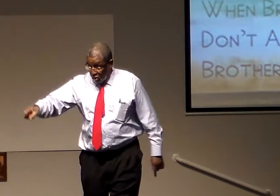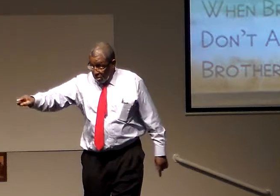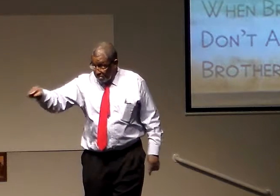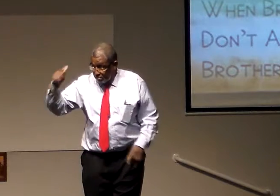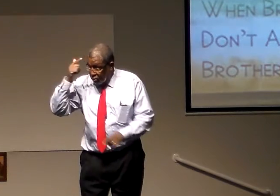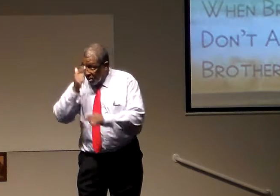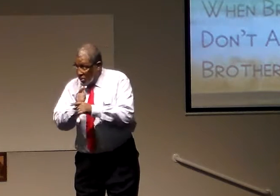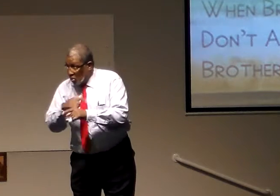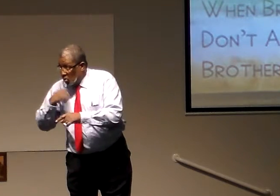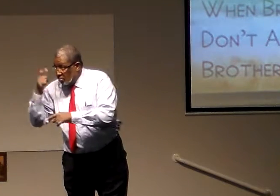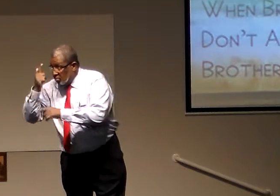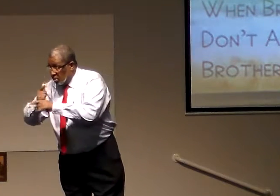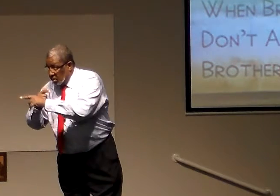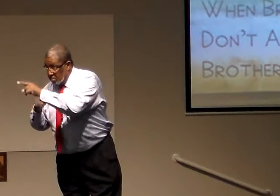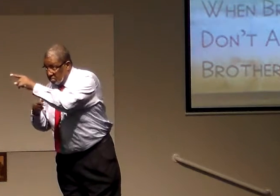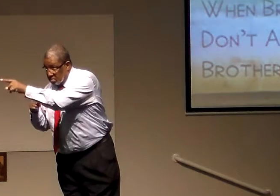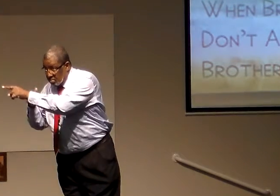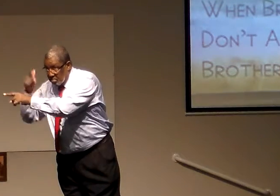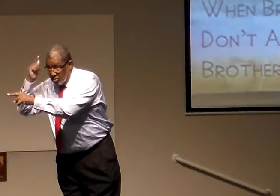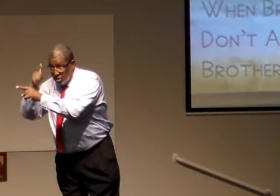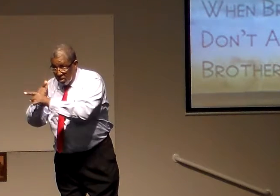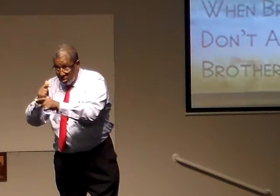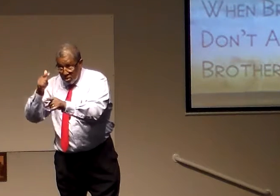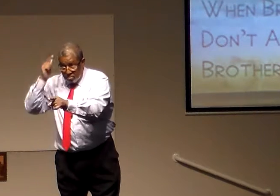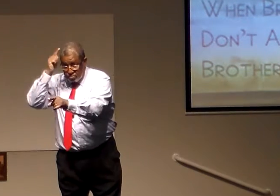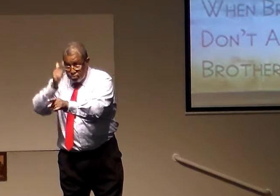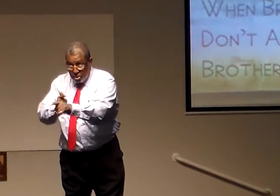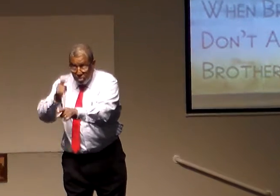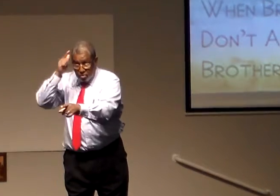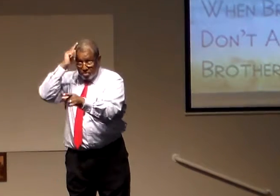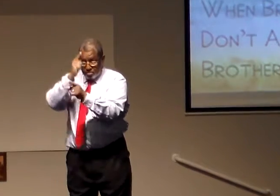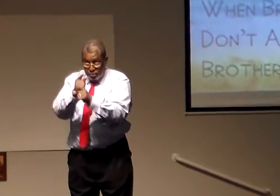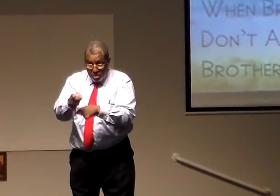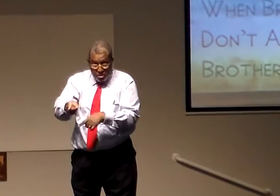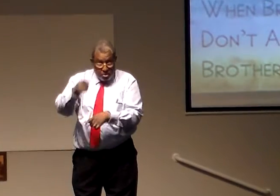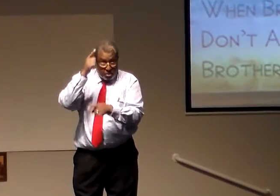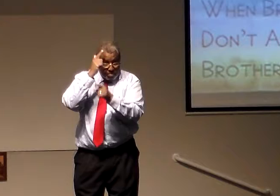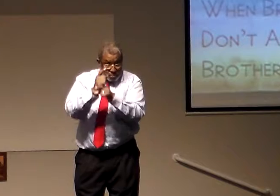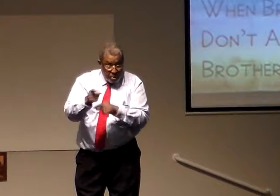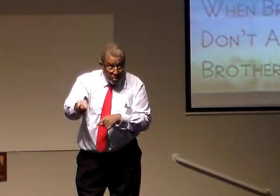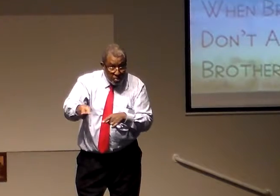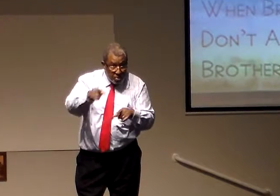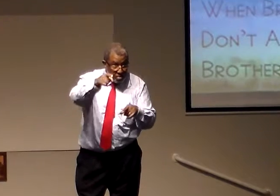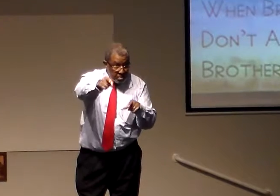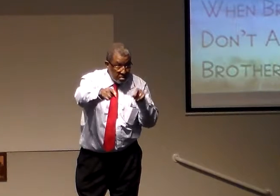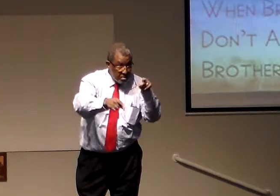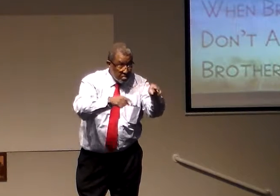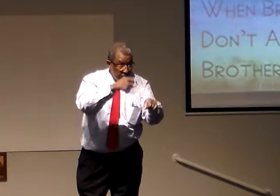brothers don't act like brother, you know, all these brothers right here,